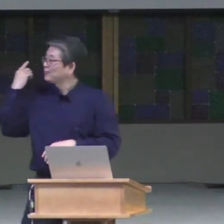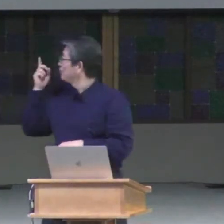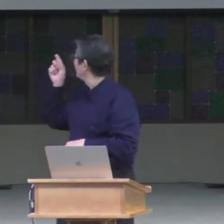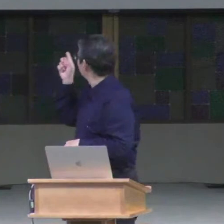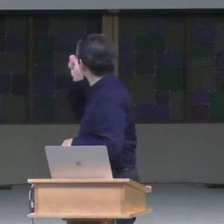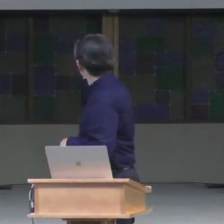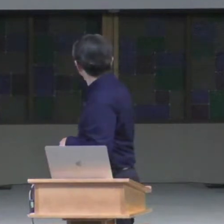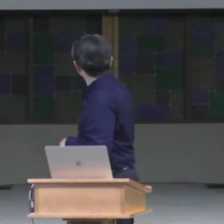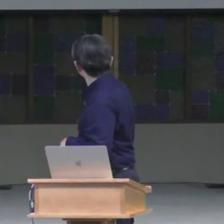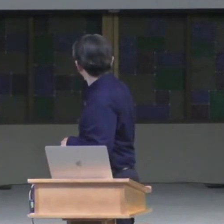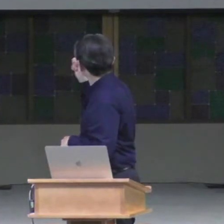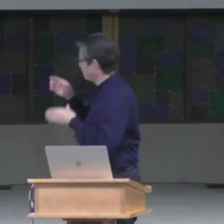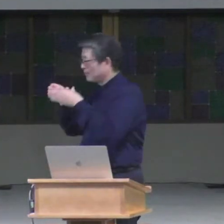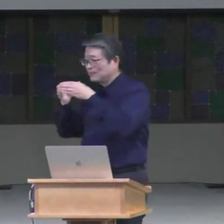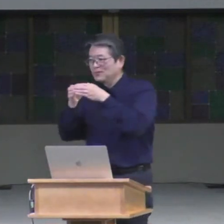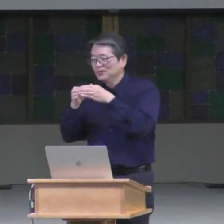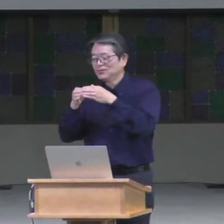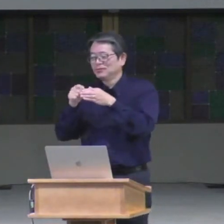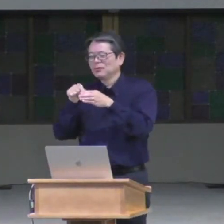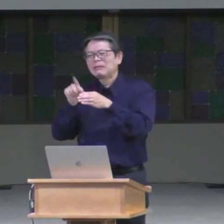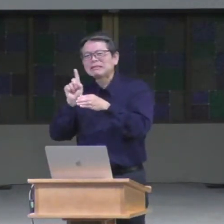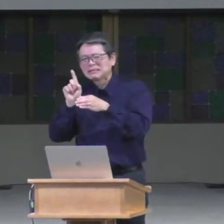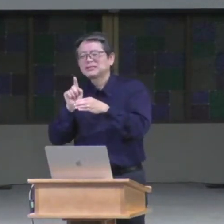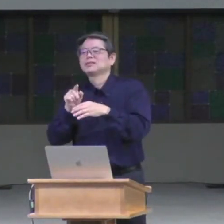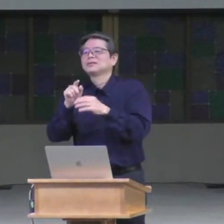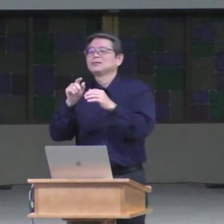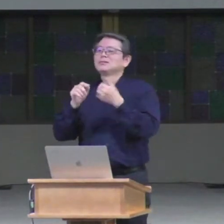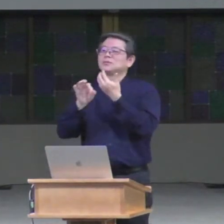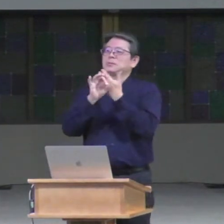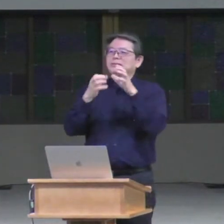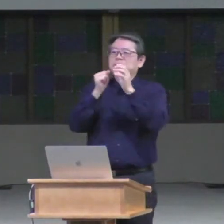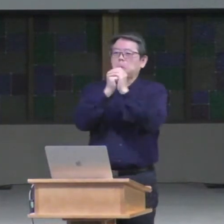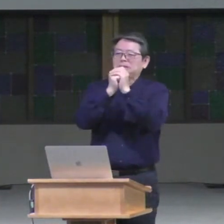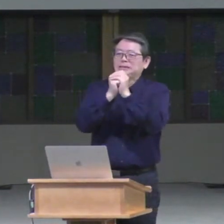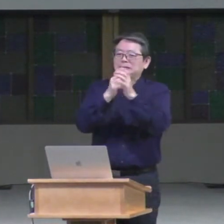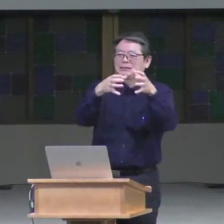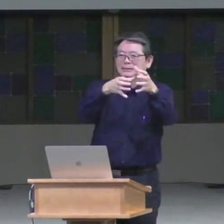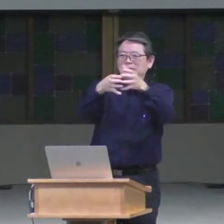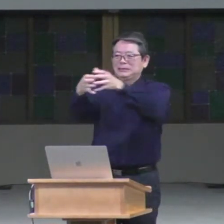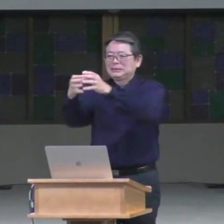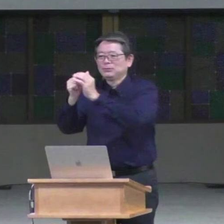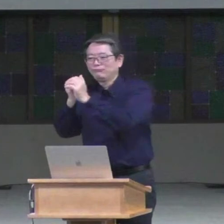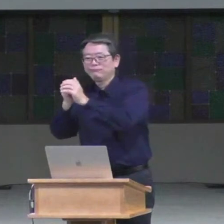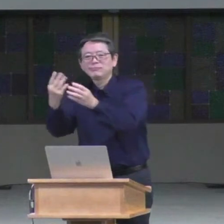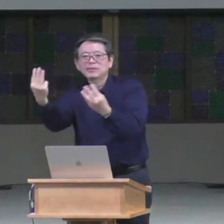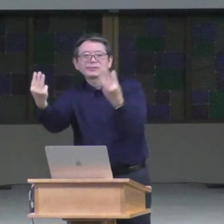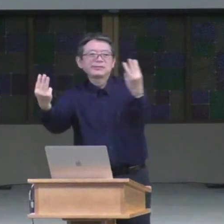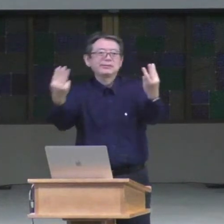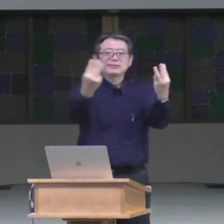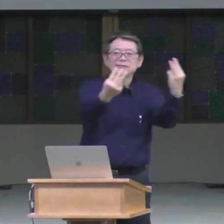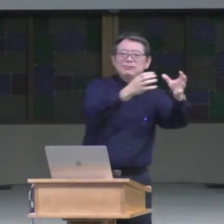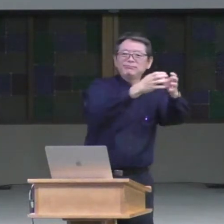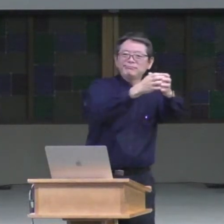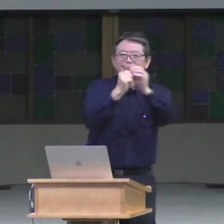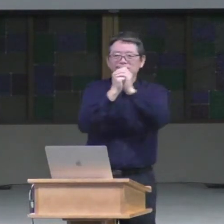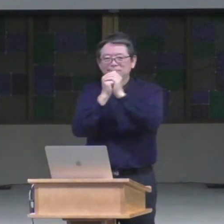orange thing. You see that? You see that light there? What is that? That is, well, like we break up into groups to pray during the